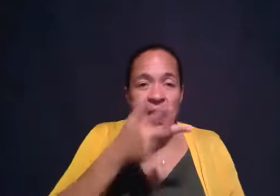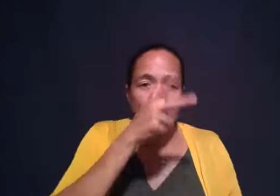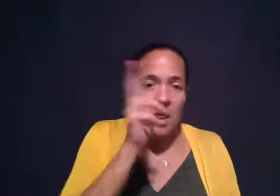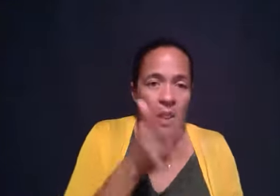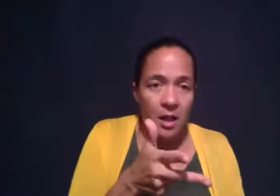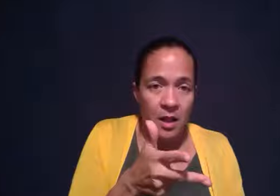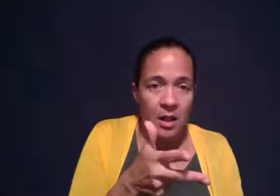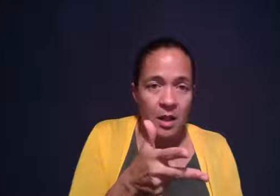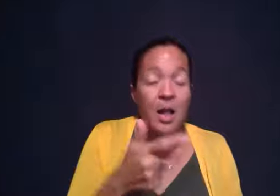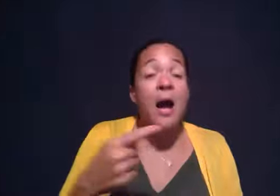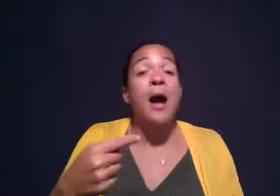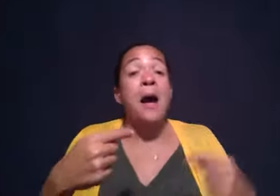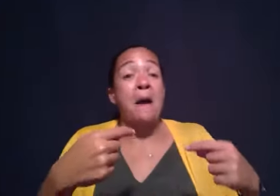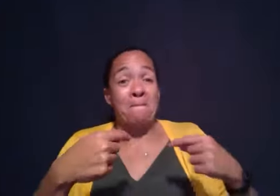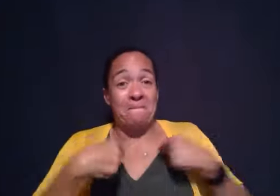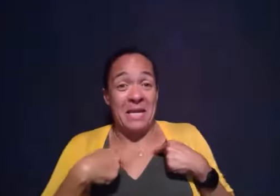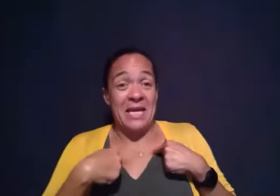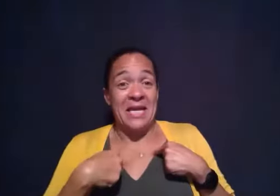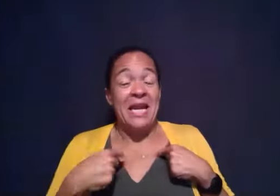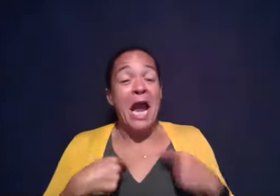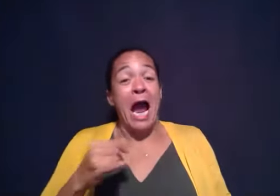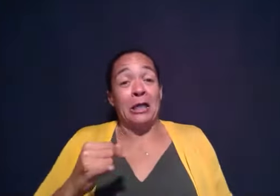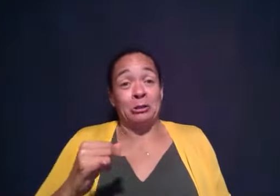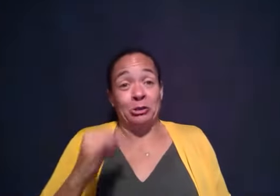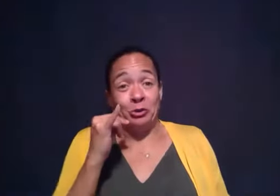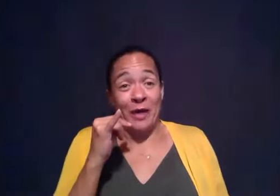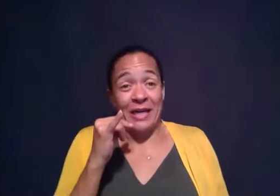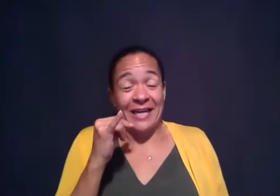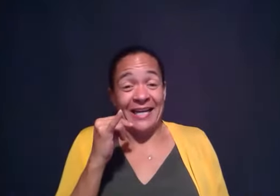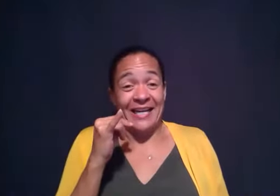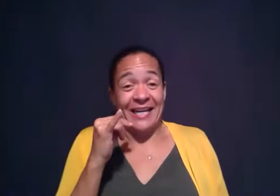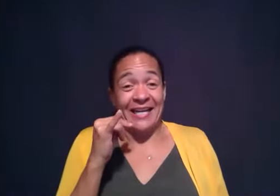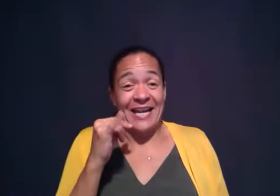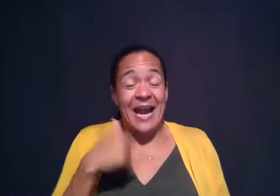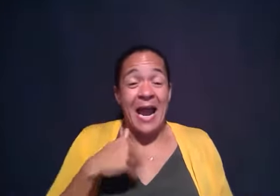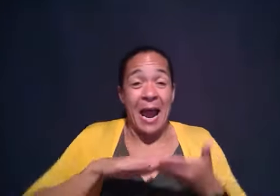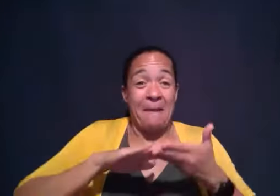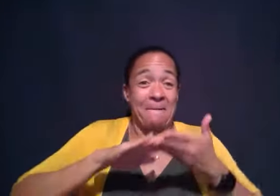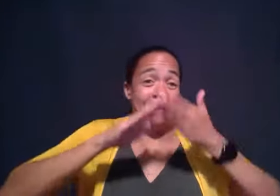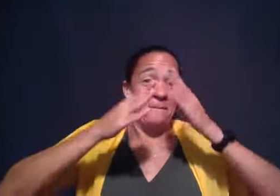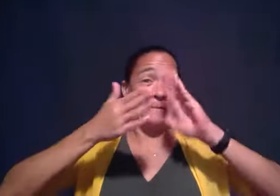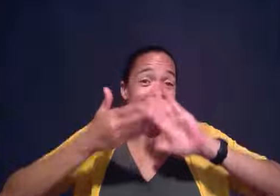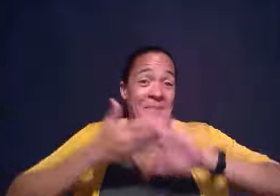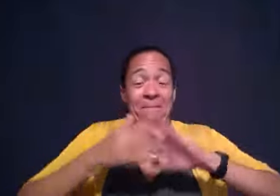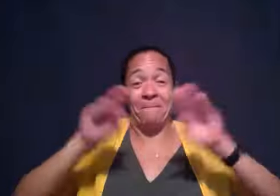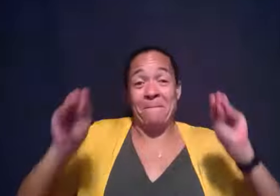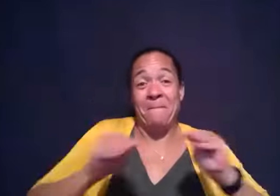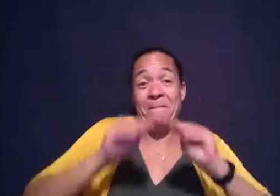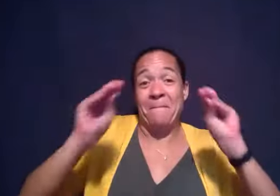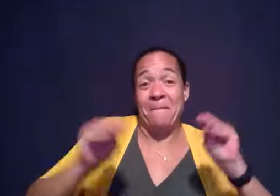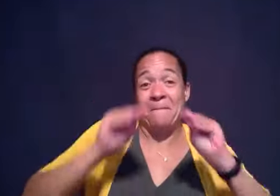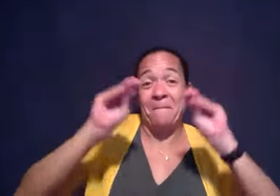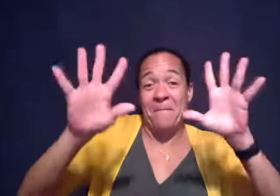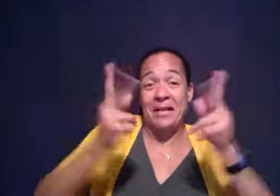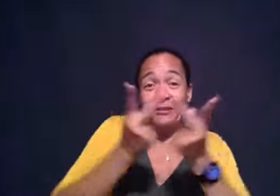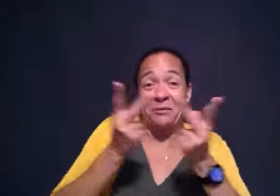And I had some drinks, was transformed into a magical wonderland in which I start drinking and Susie's